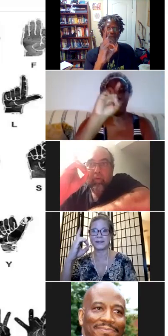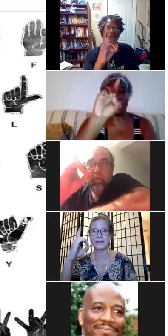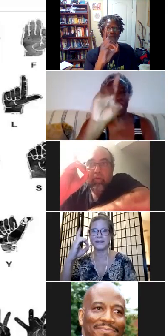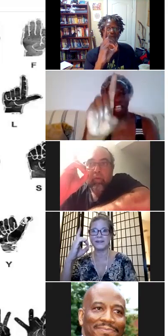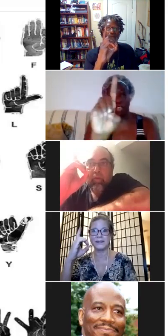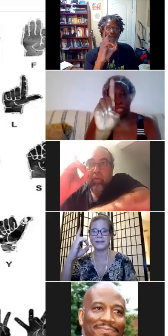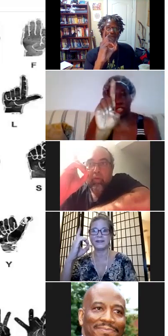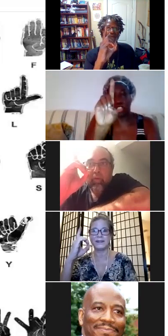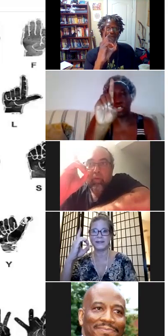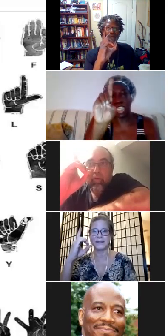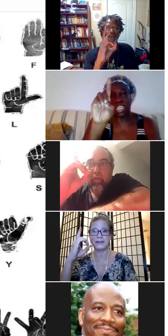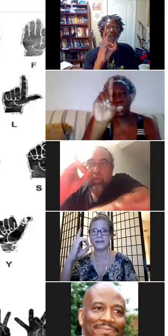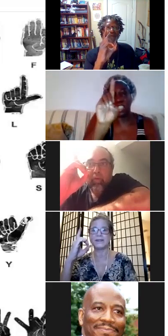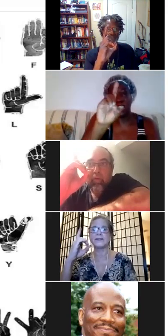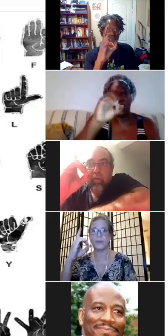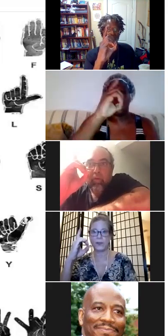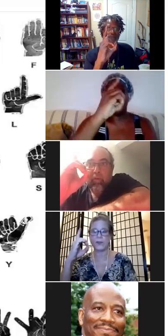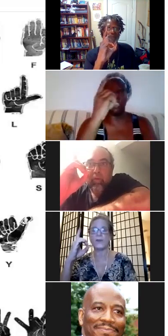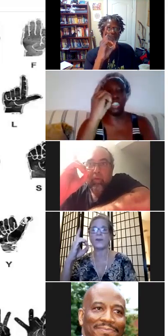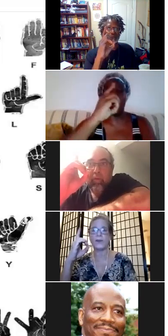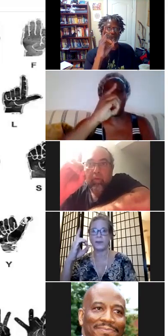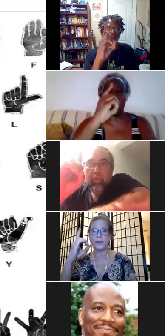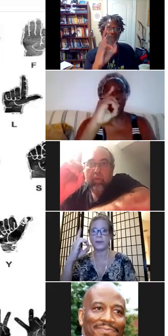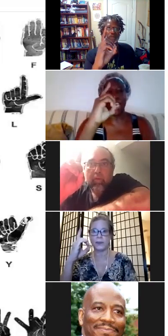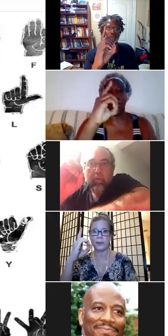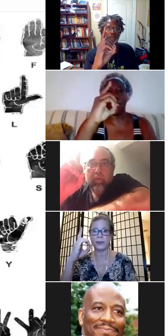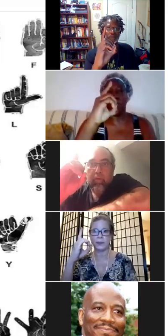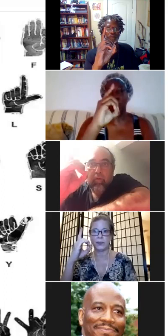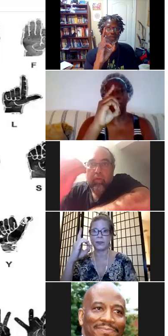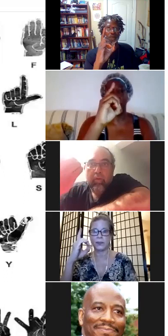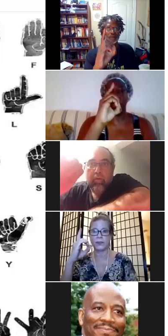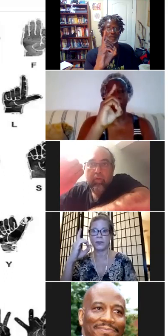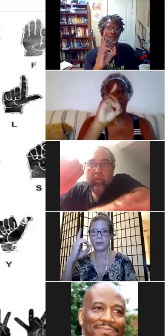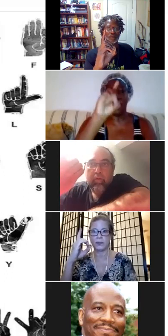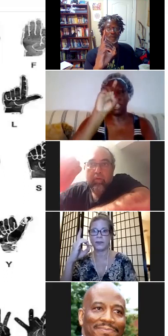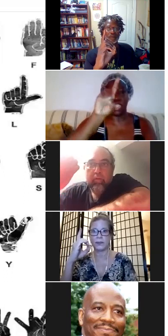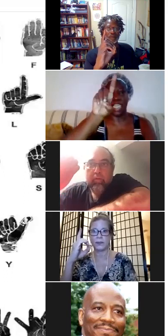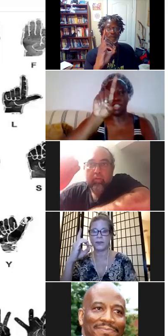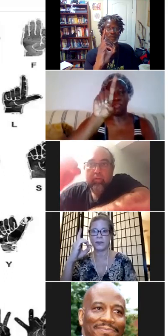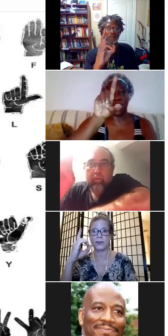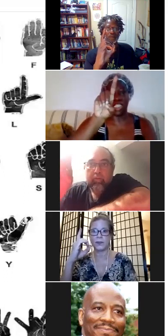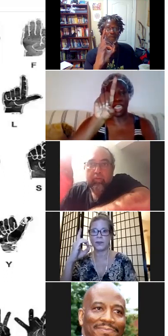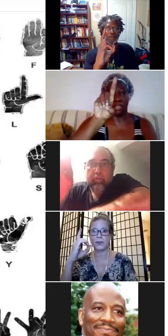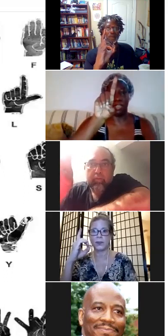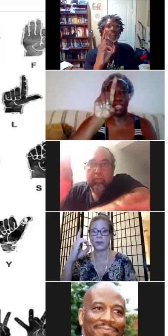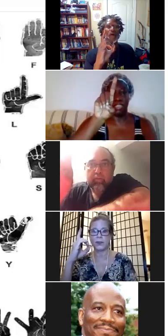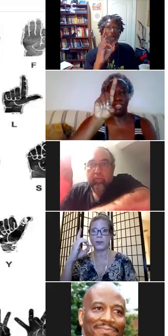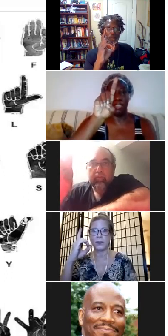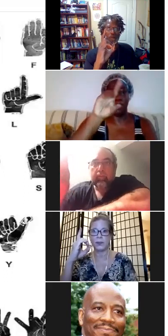this. It's not comfortable to do this. Right. So just be natural, but normally your signs are facing